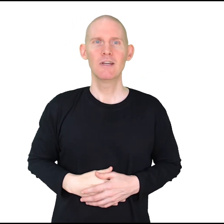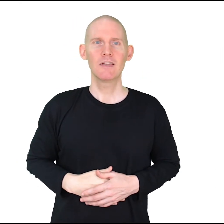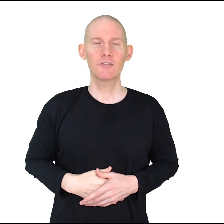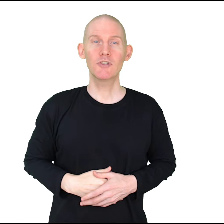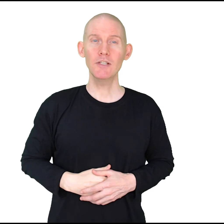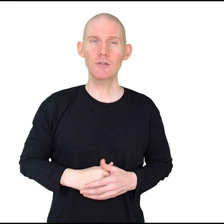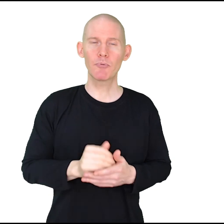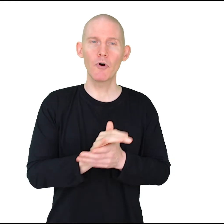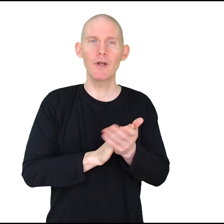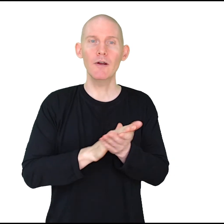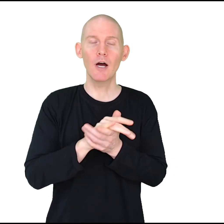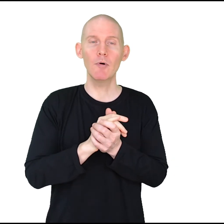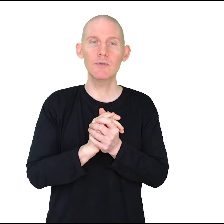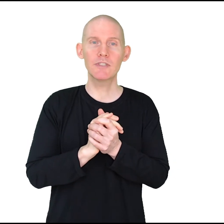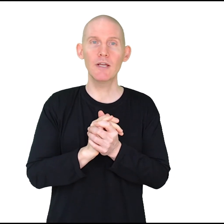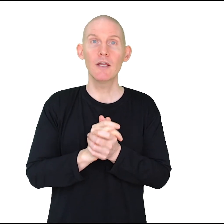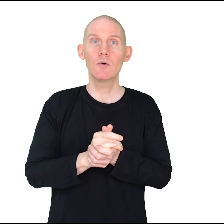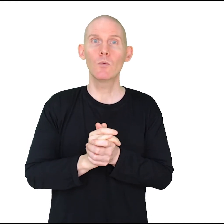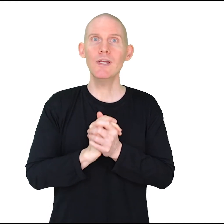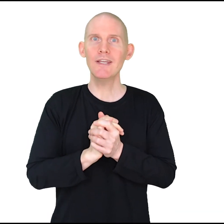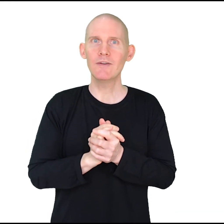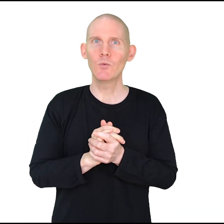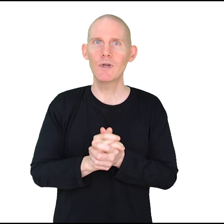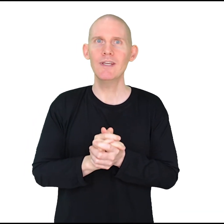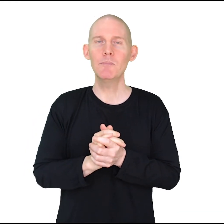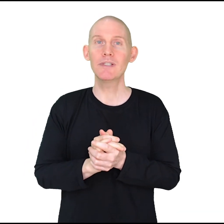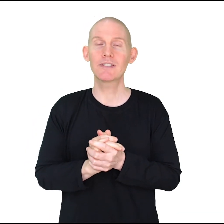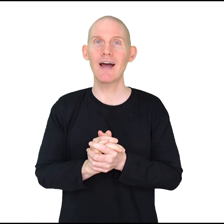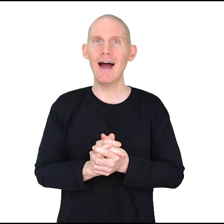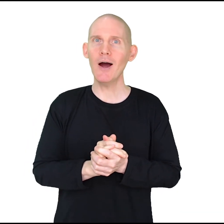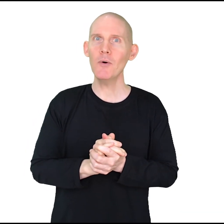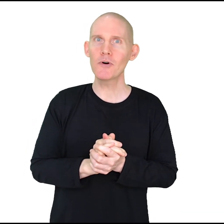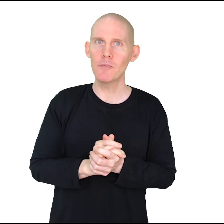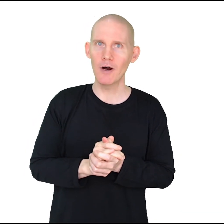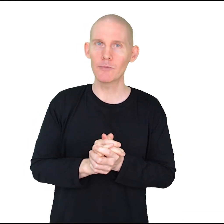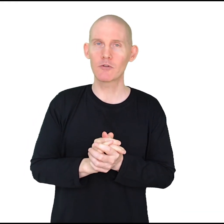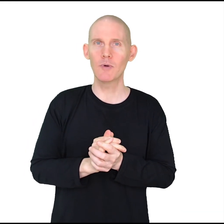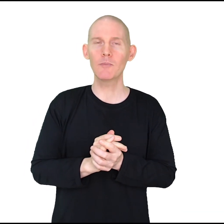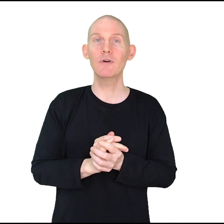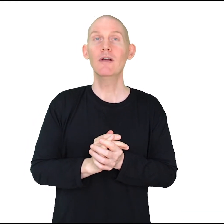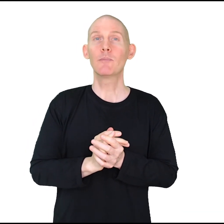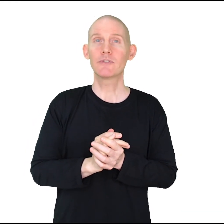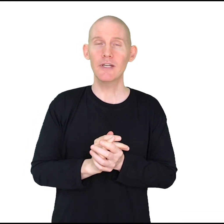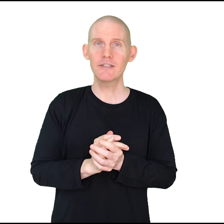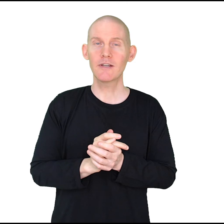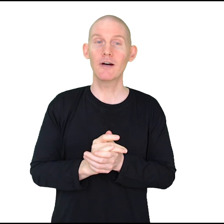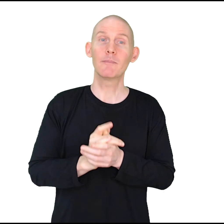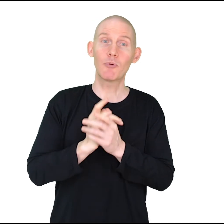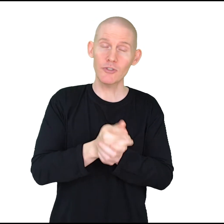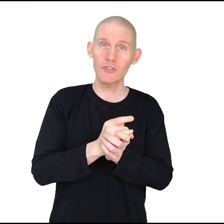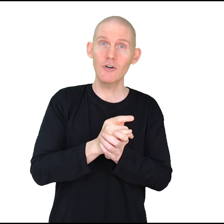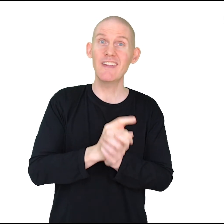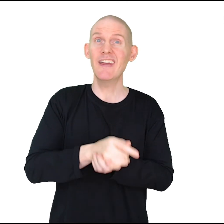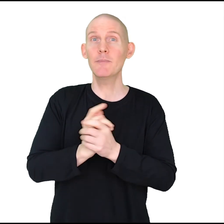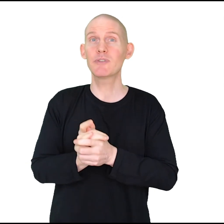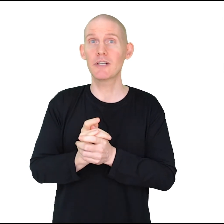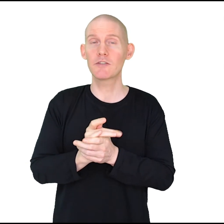Let's change the pronoun. How about we say we? We miss our moms. Remember, personal and then a possessive